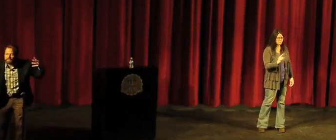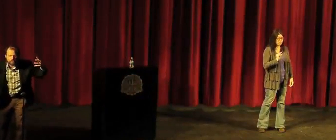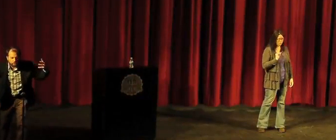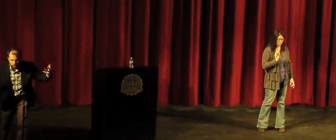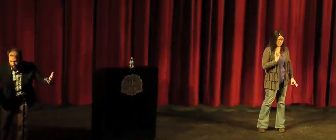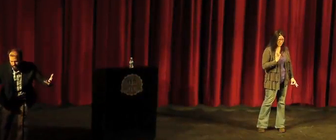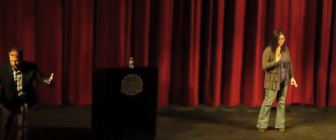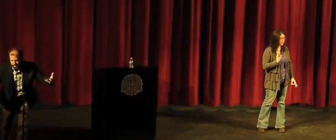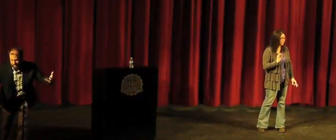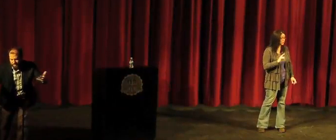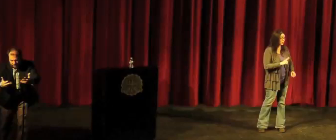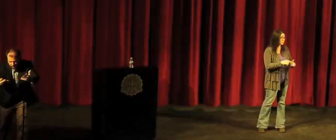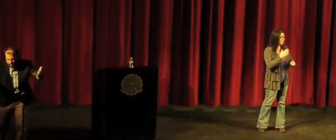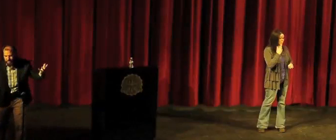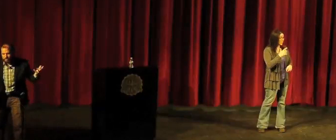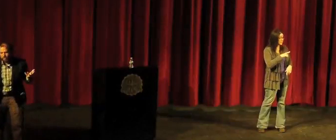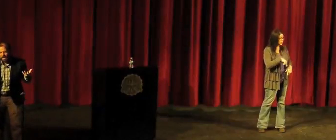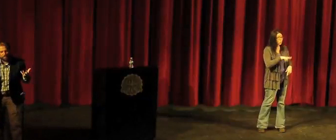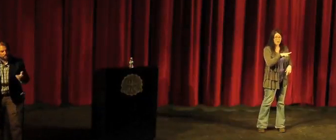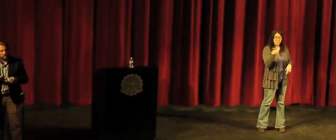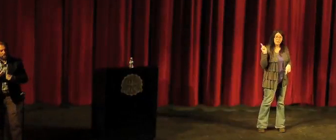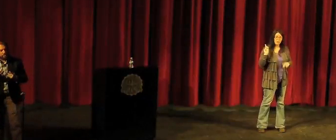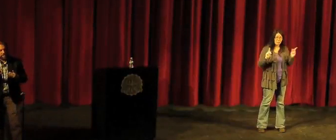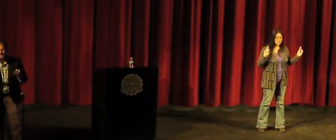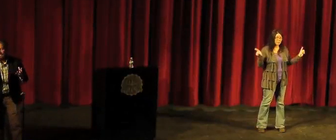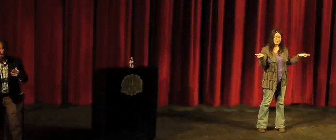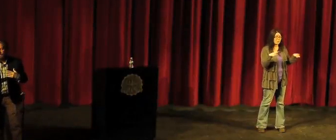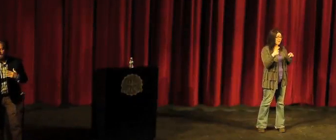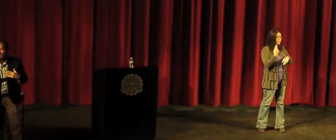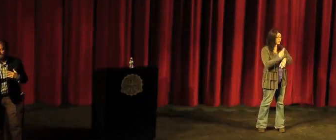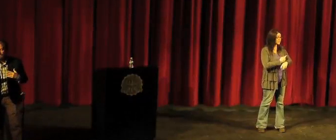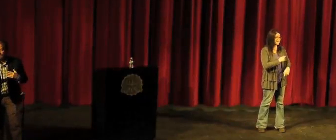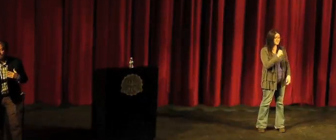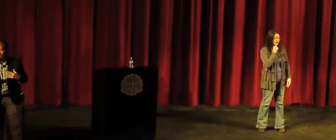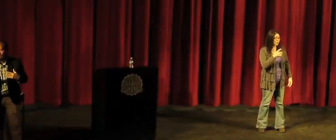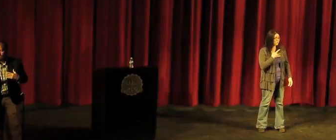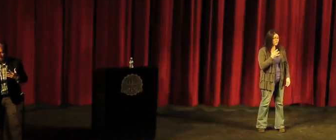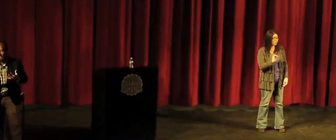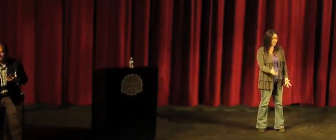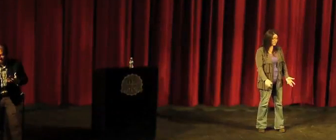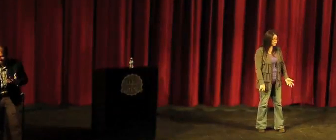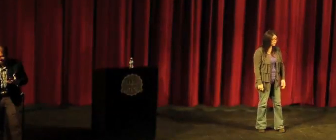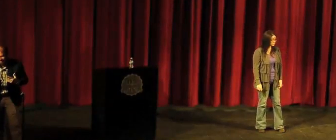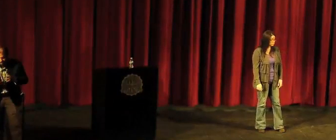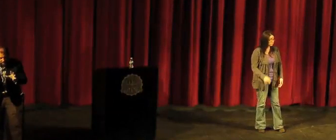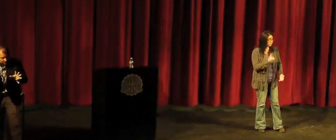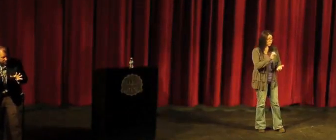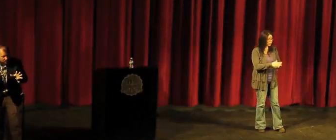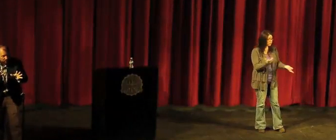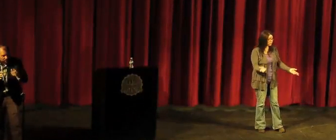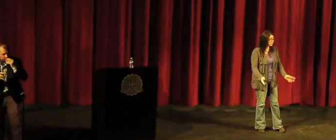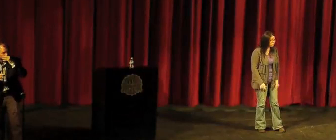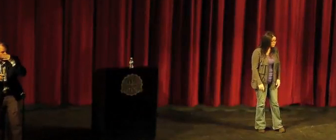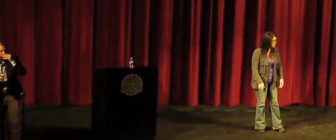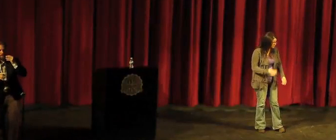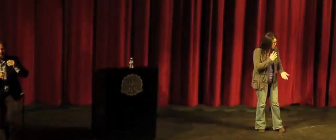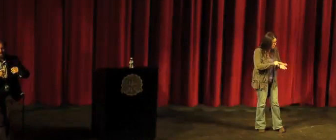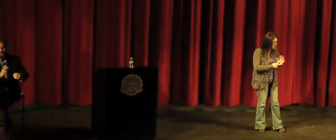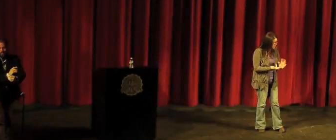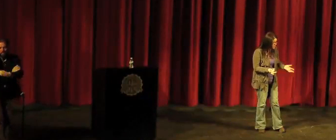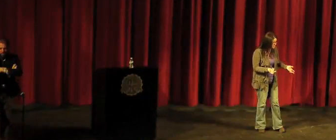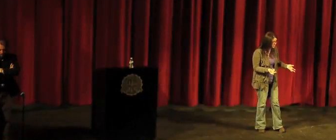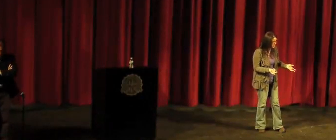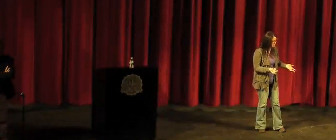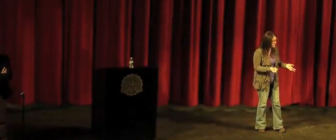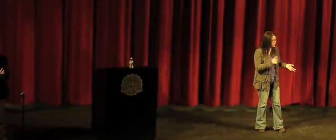thank the Lord that there are people around on those days that I'm not believing. Right? To be honest.